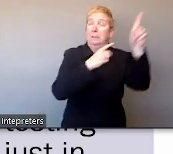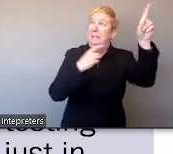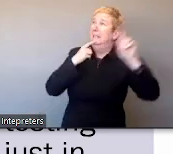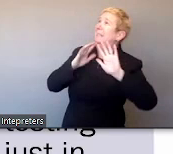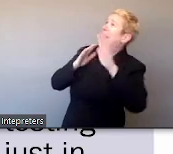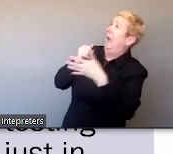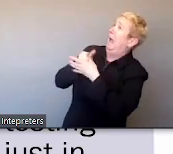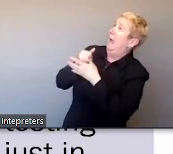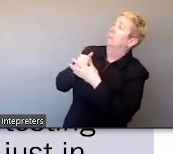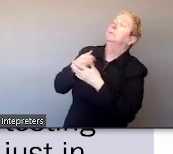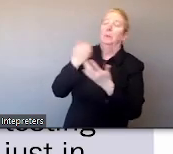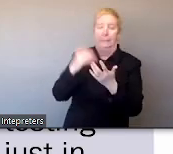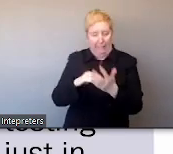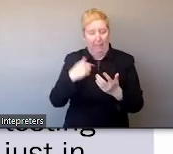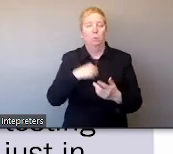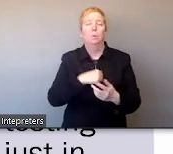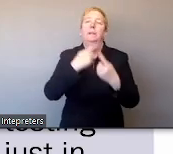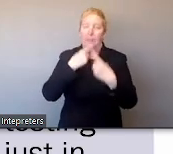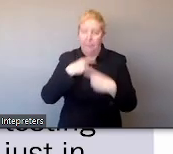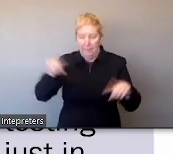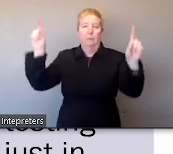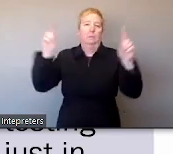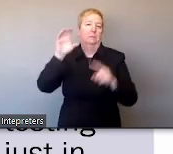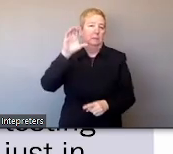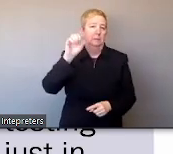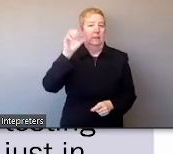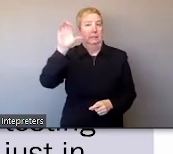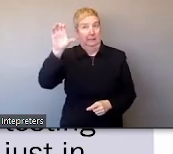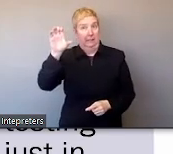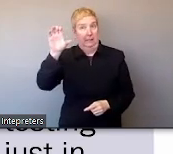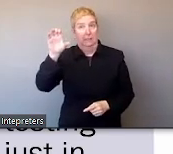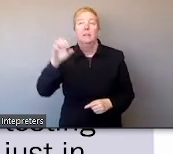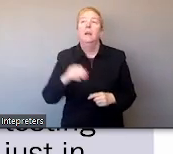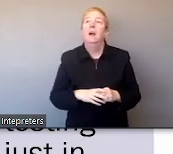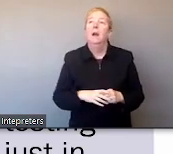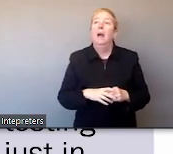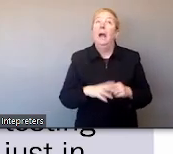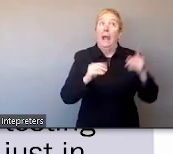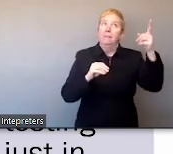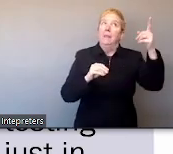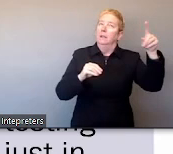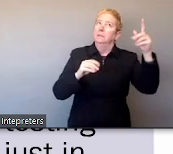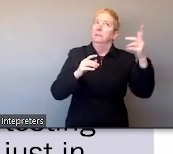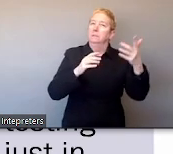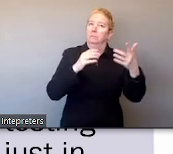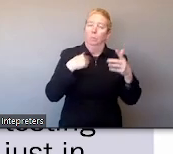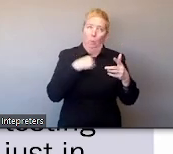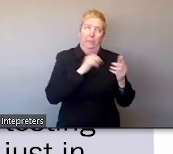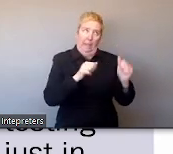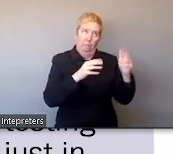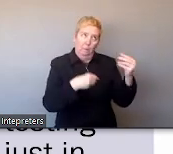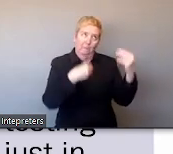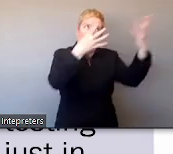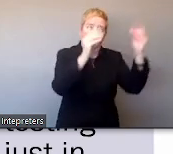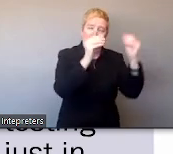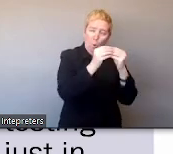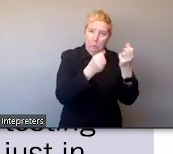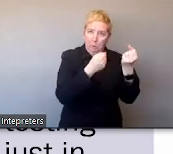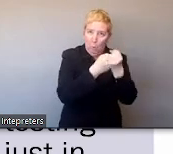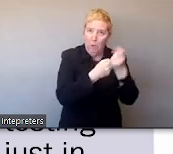5 months. It will expire today at midnight, and we will be out of crisis standards of care in